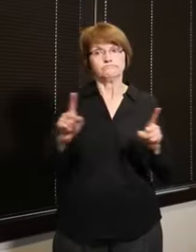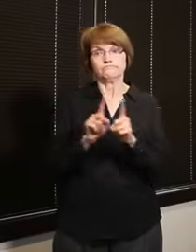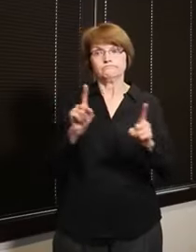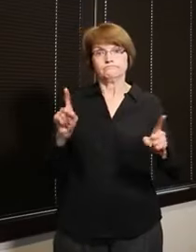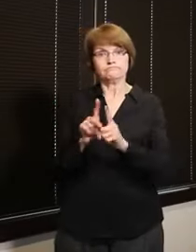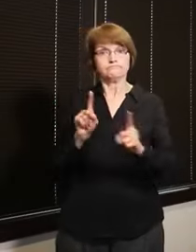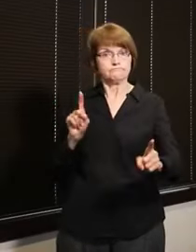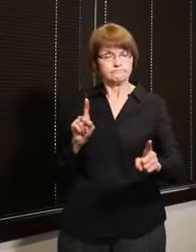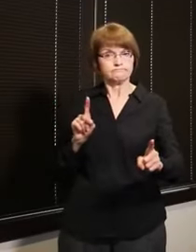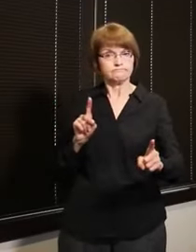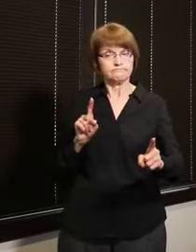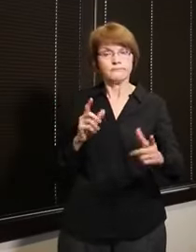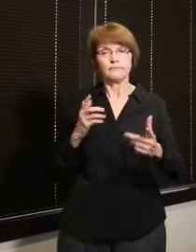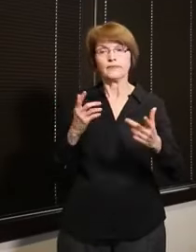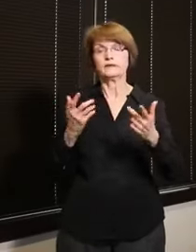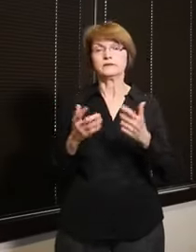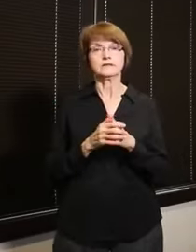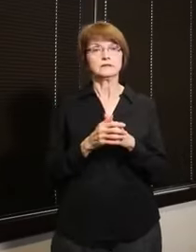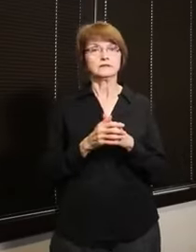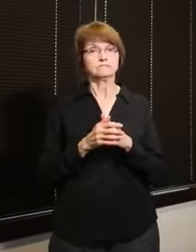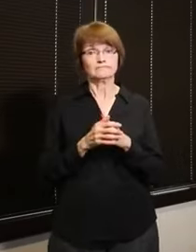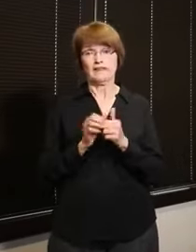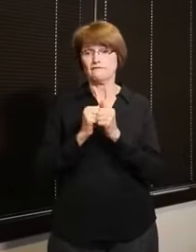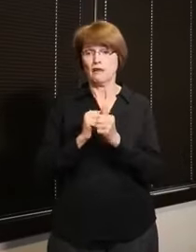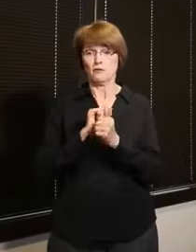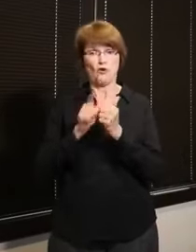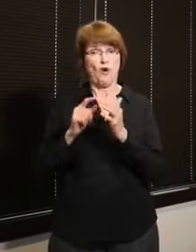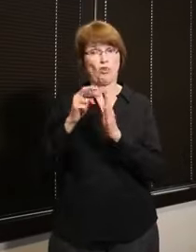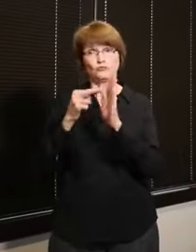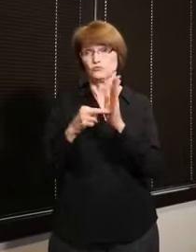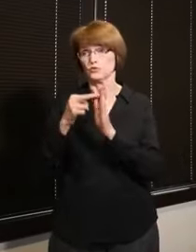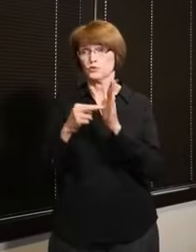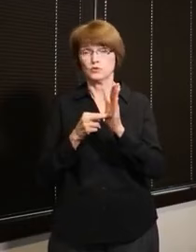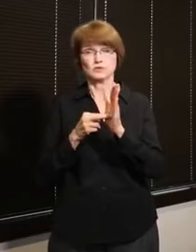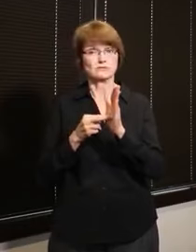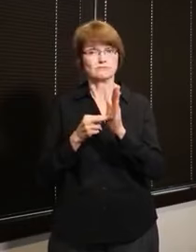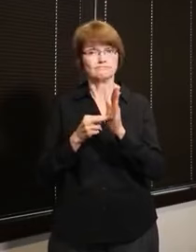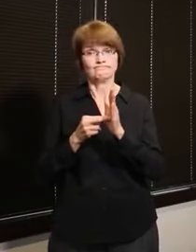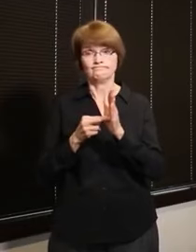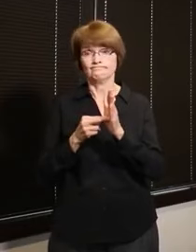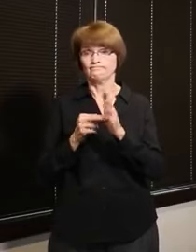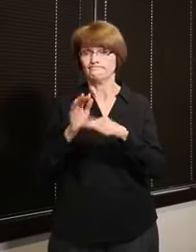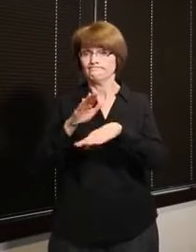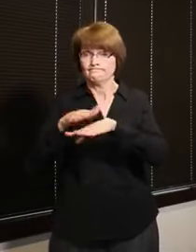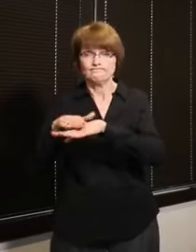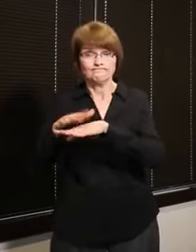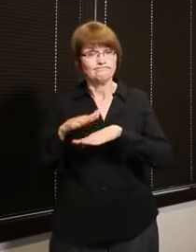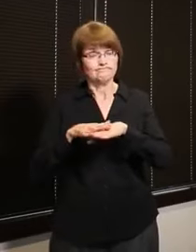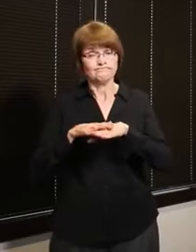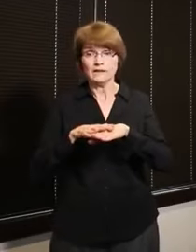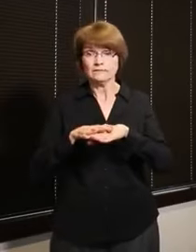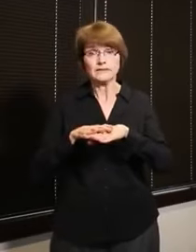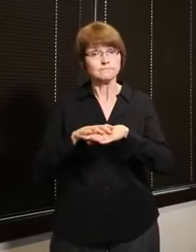distancing. They're taking all of those precautions very seriously, and so